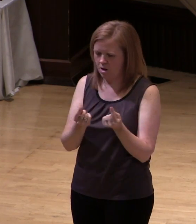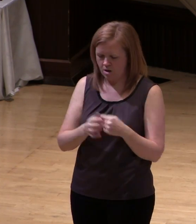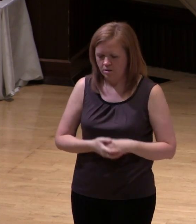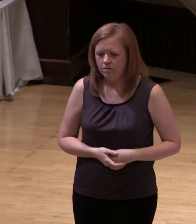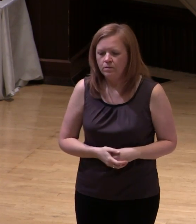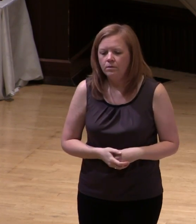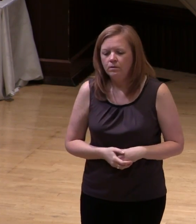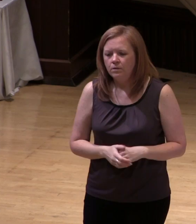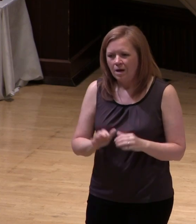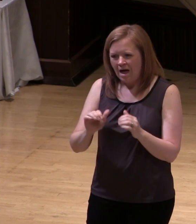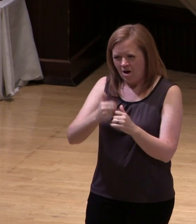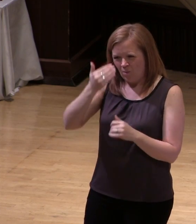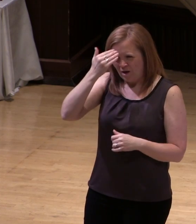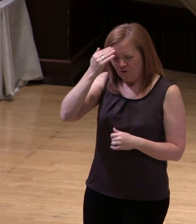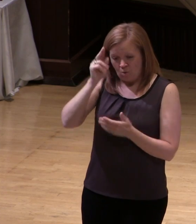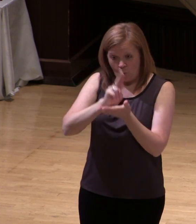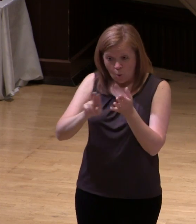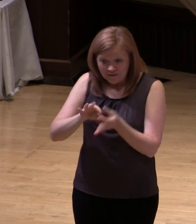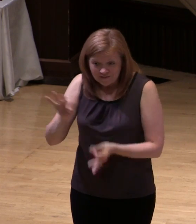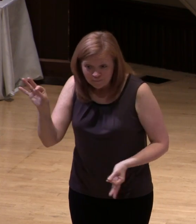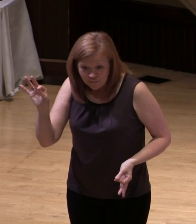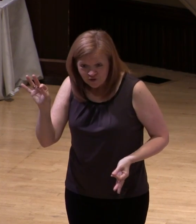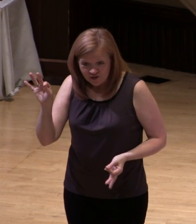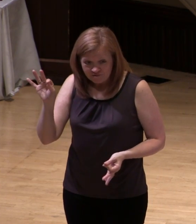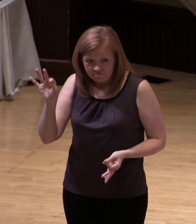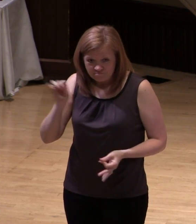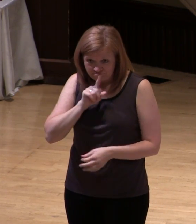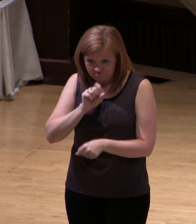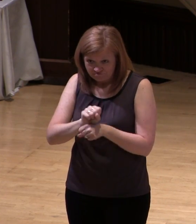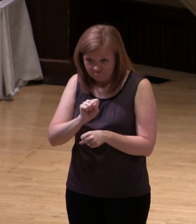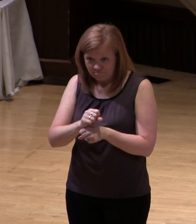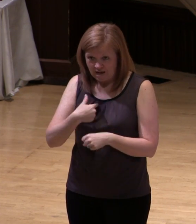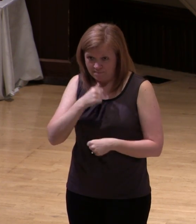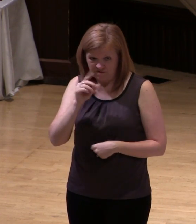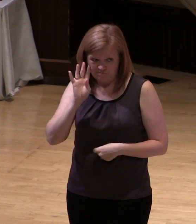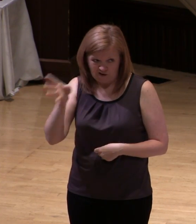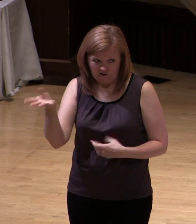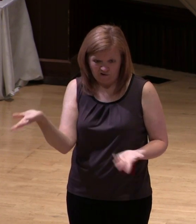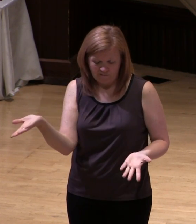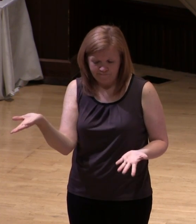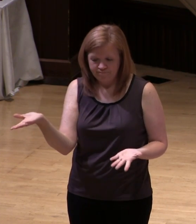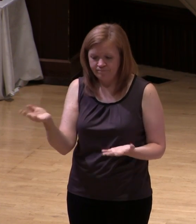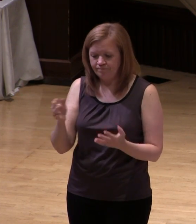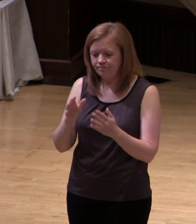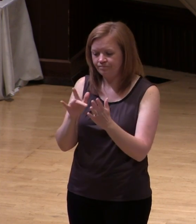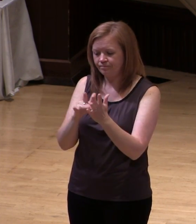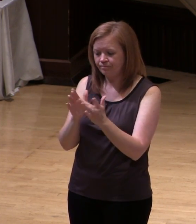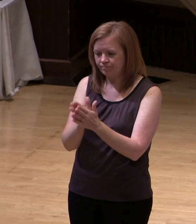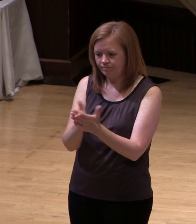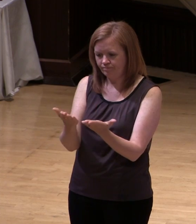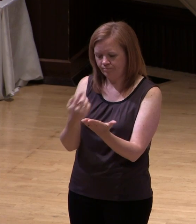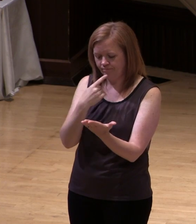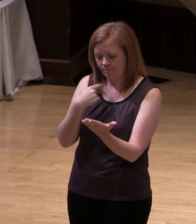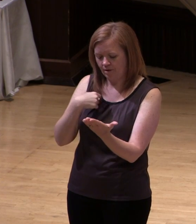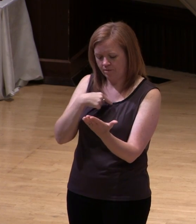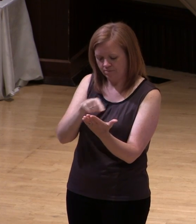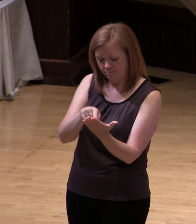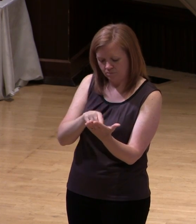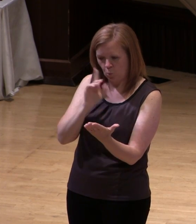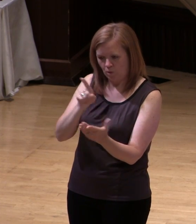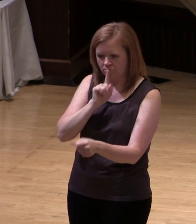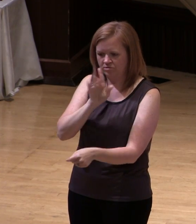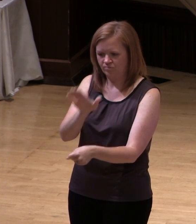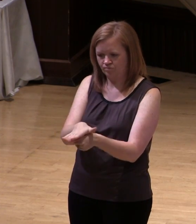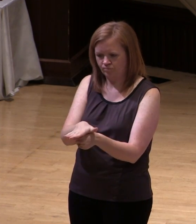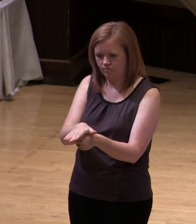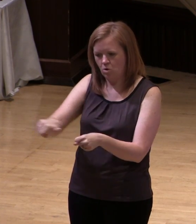How do I know if it's the Holy Spirit and I'm not just making this up? Well, the scriptures tell us that it will be verified, that